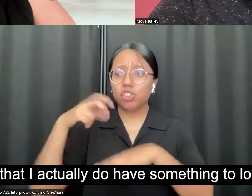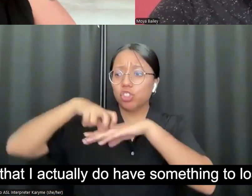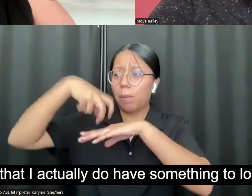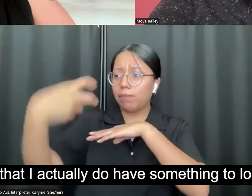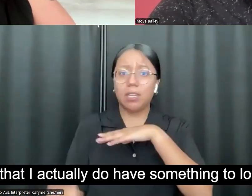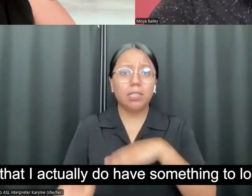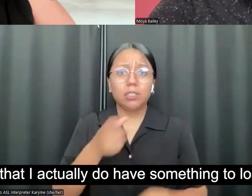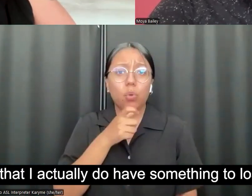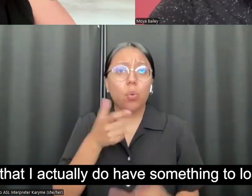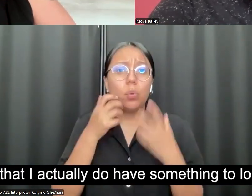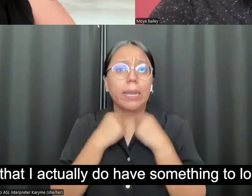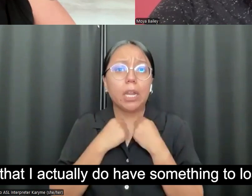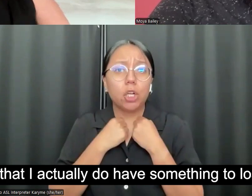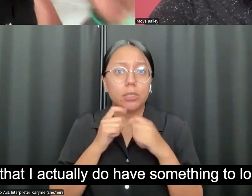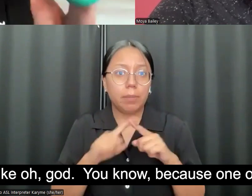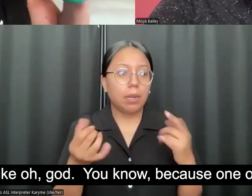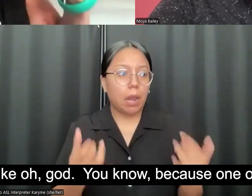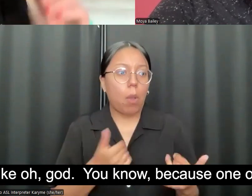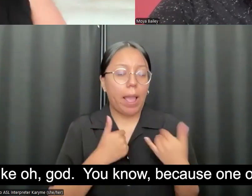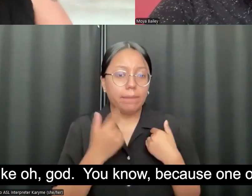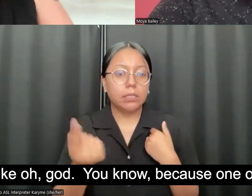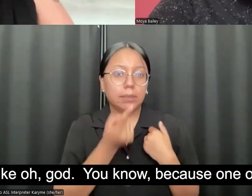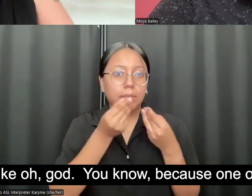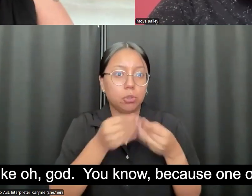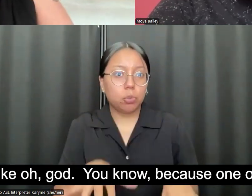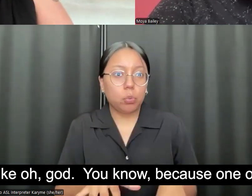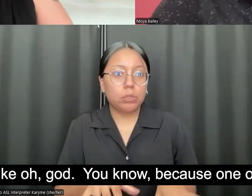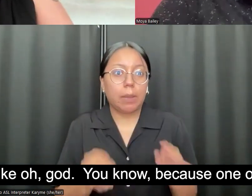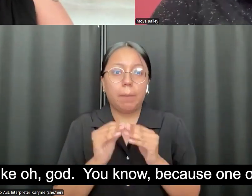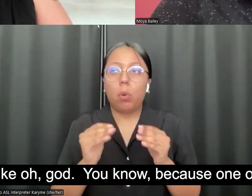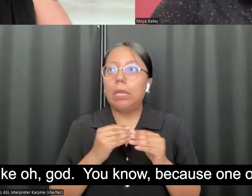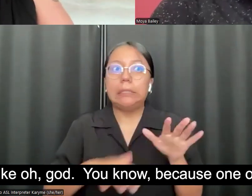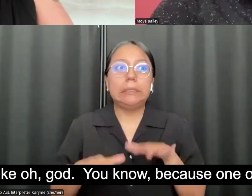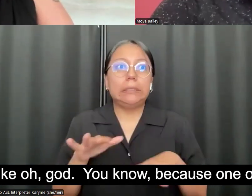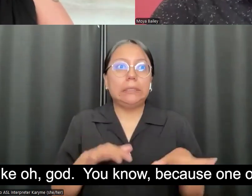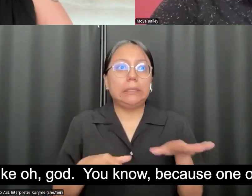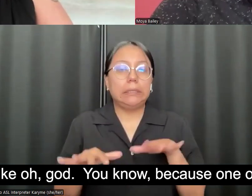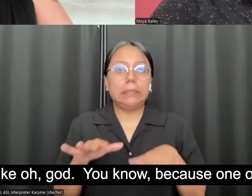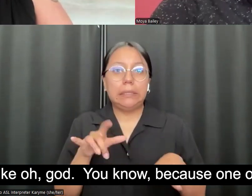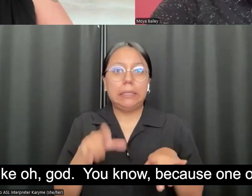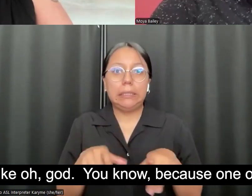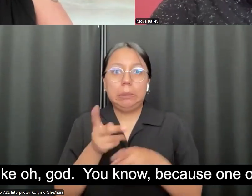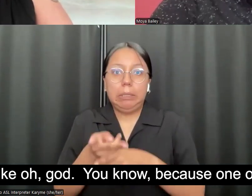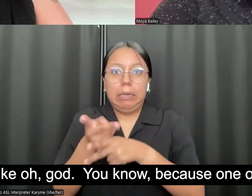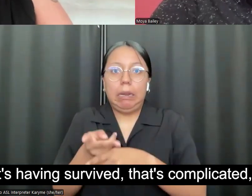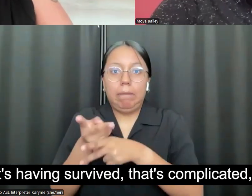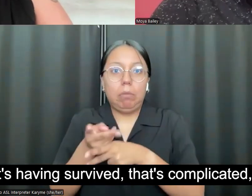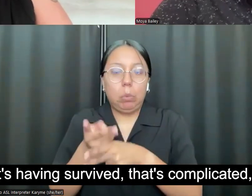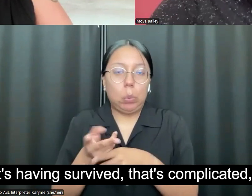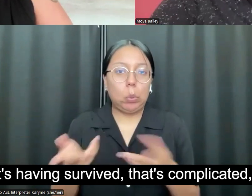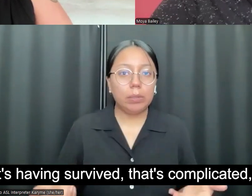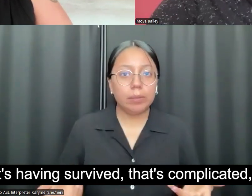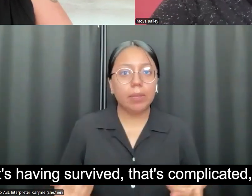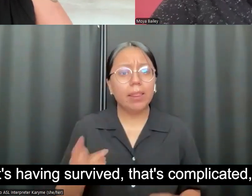do have something to lose, I am more like, oh God, because like which is one of the gifts of having survived that's complicated,